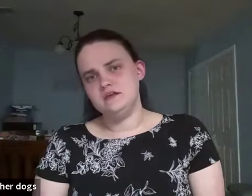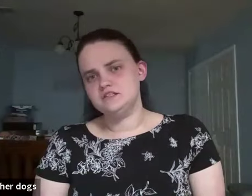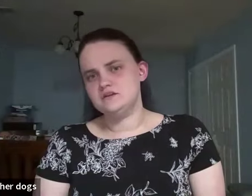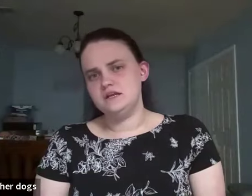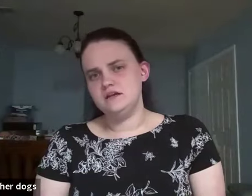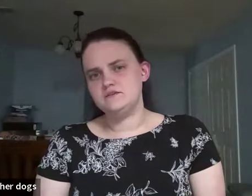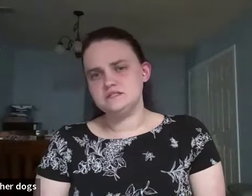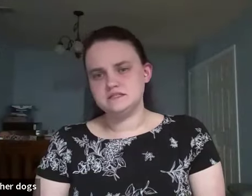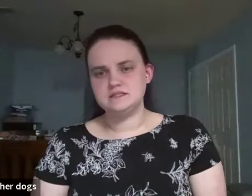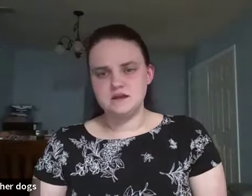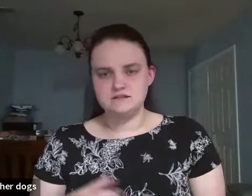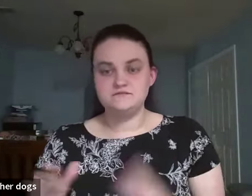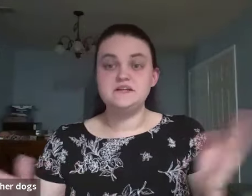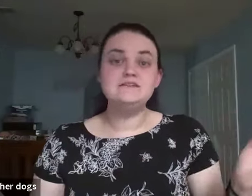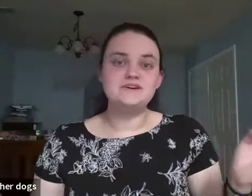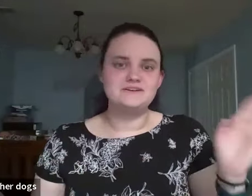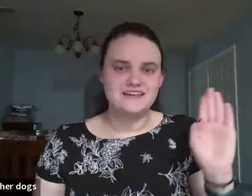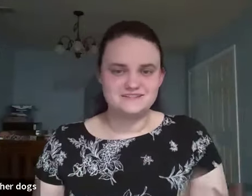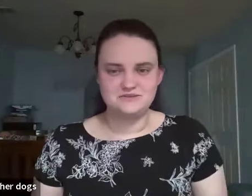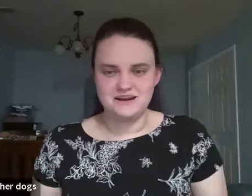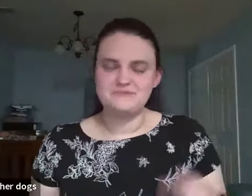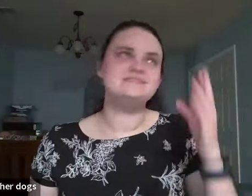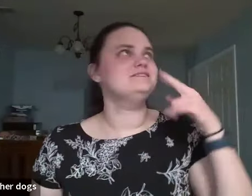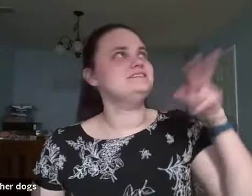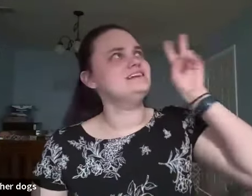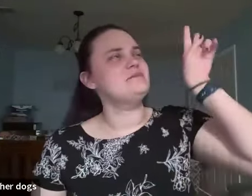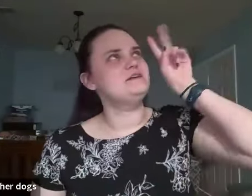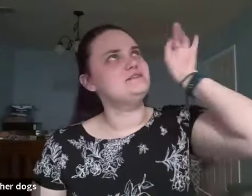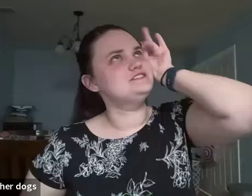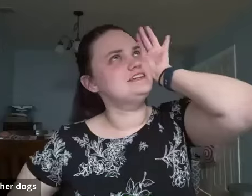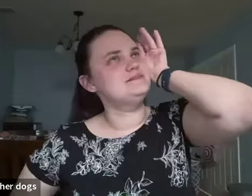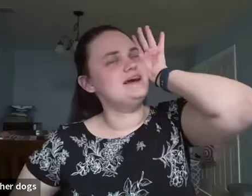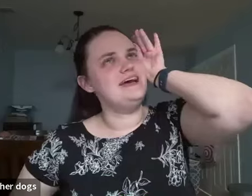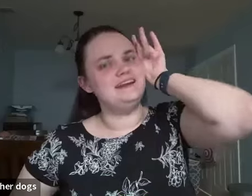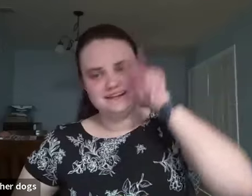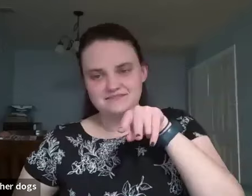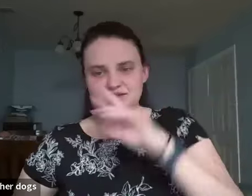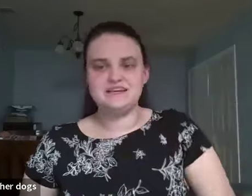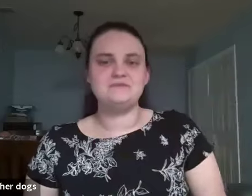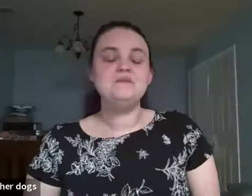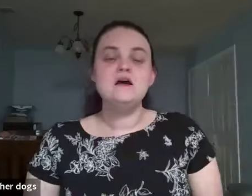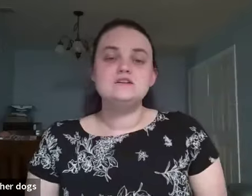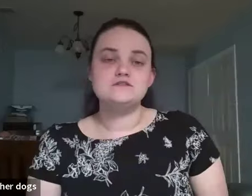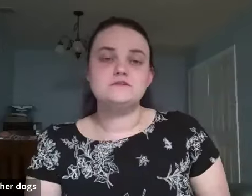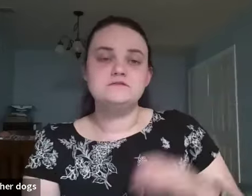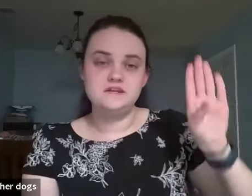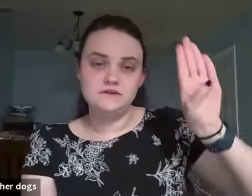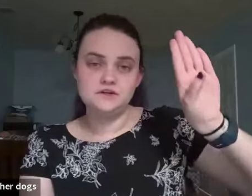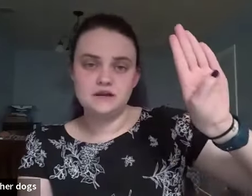Think, is there any other 6 signs? Fever. That's a good one. I was literally sitting up here just thinking in my head and I didn't even look down. So for fever, you're going to